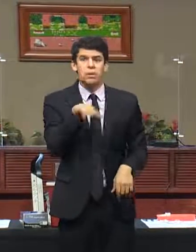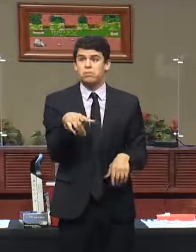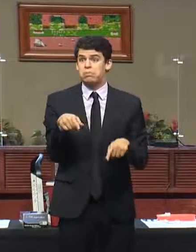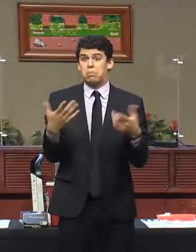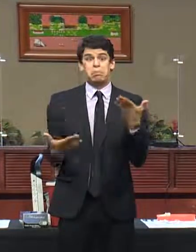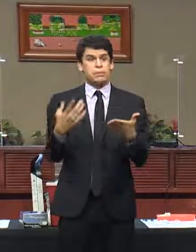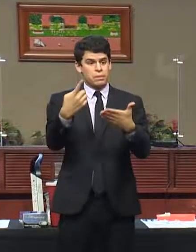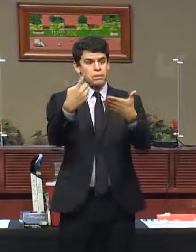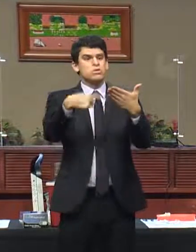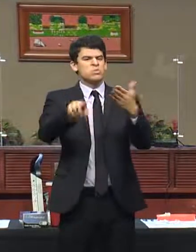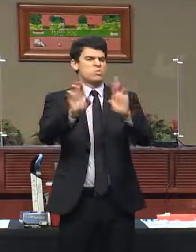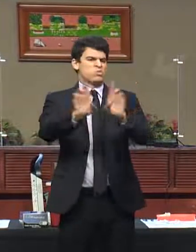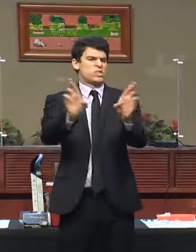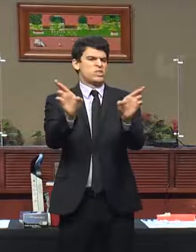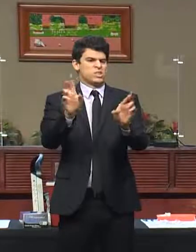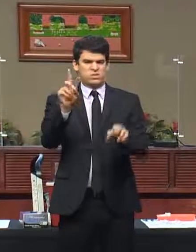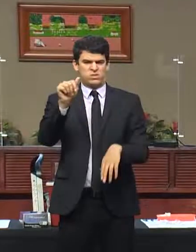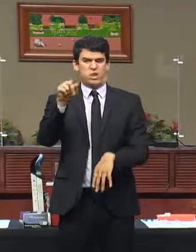week.